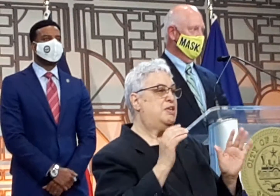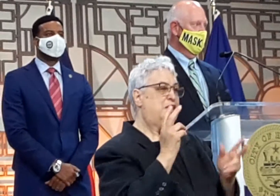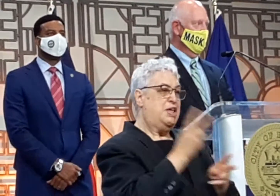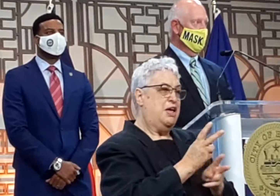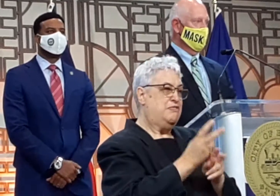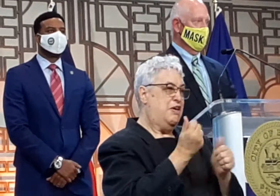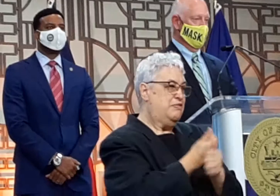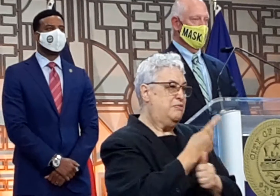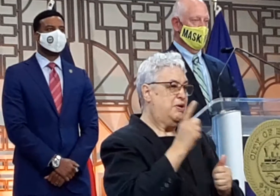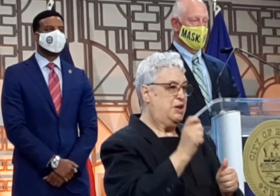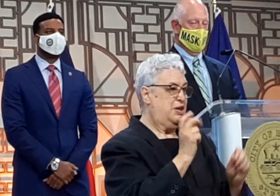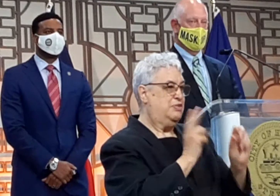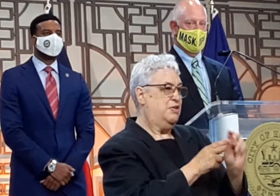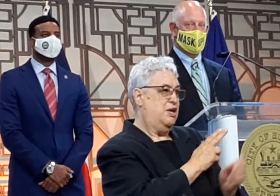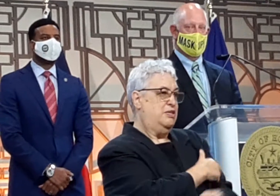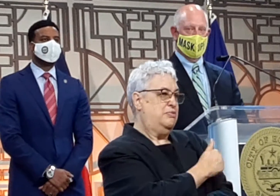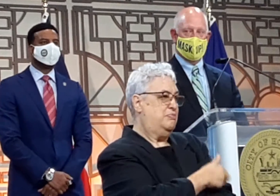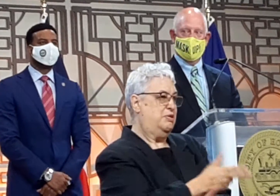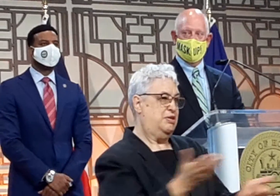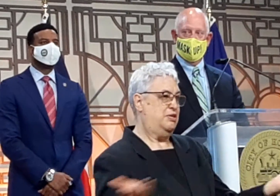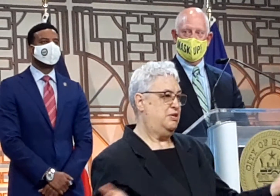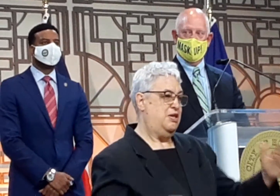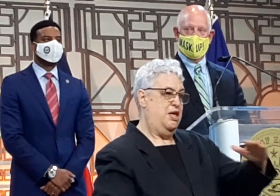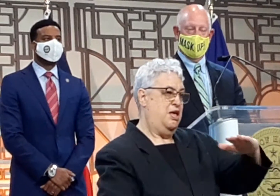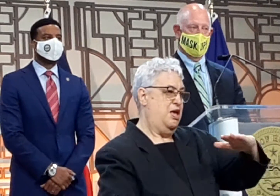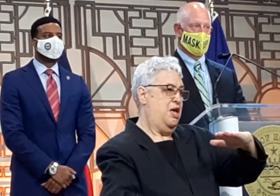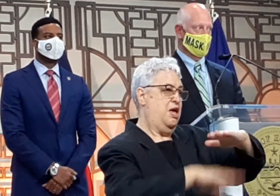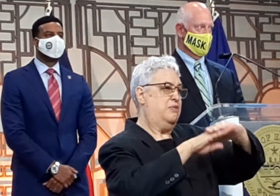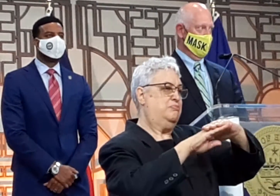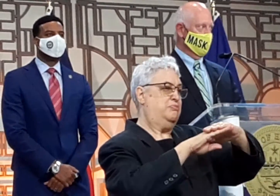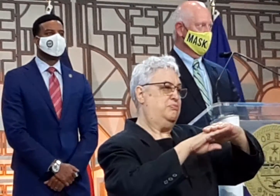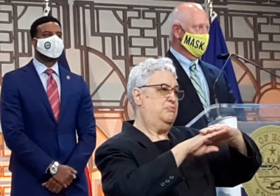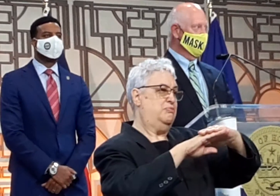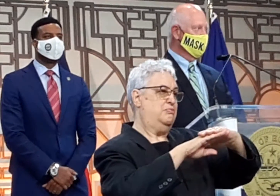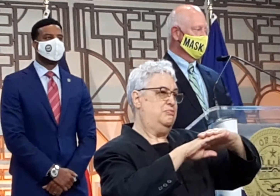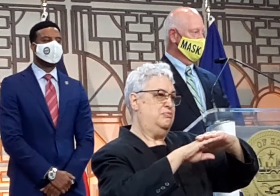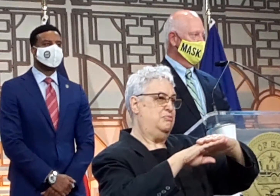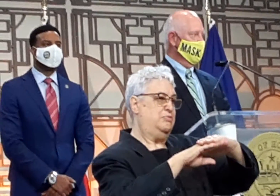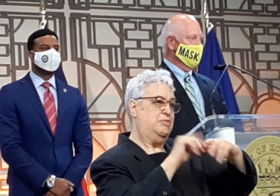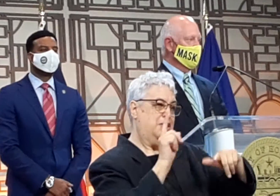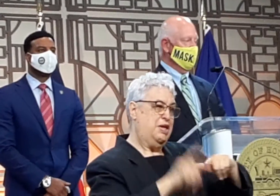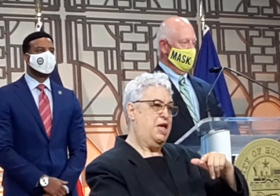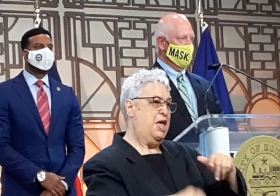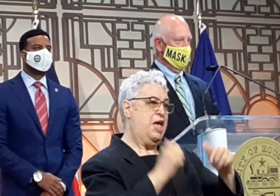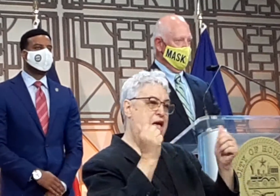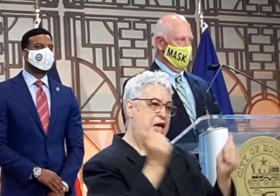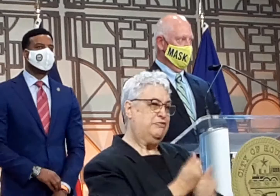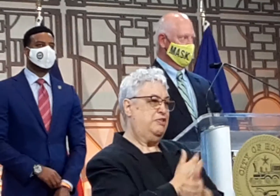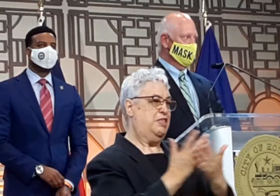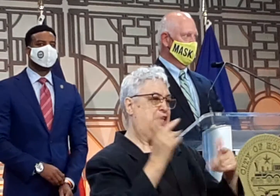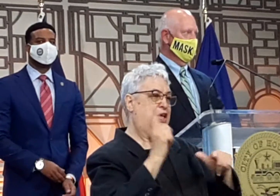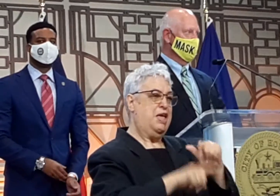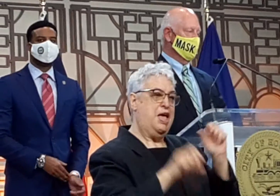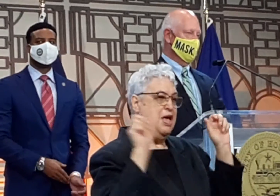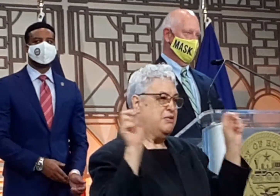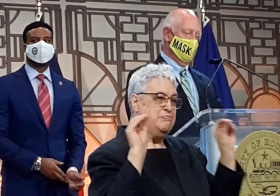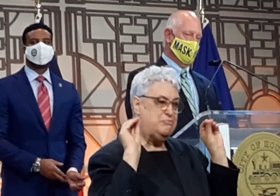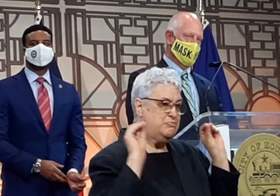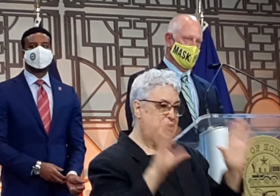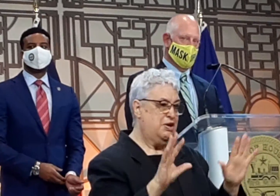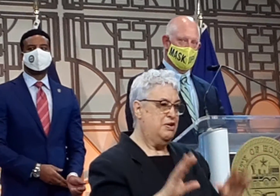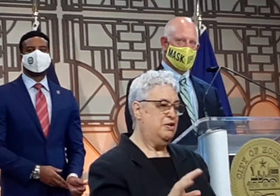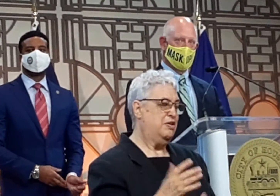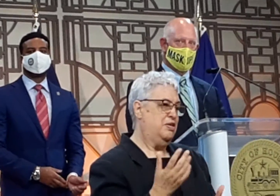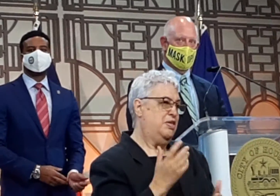bed, they're going to be overwhelmed. There is a limit to the miracles that they can perform. So we need to keep ahead of this. So I just want to put